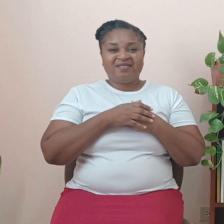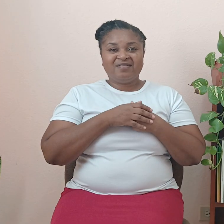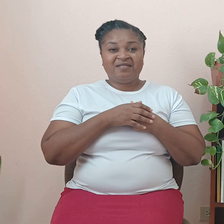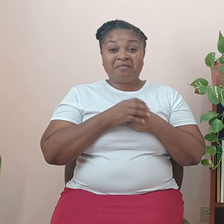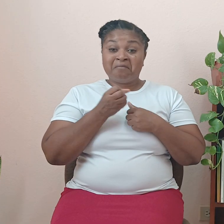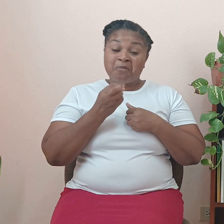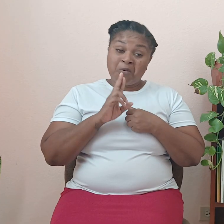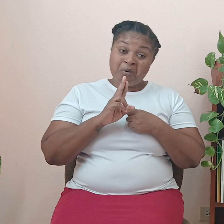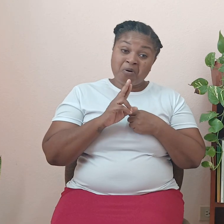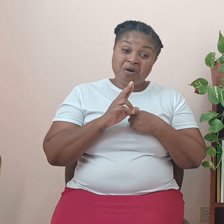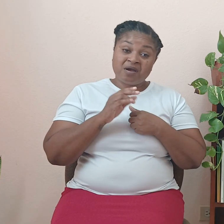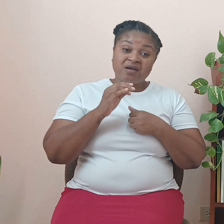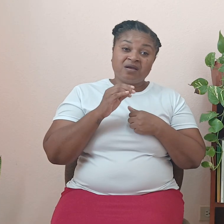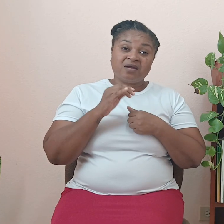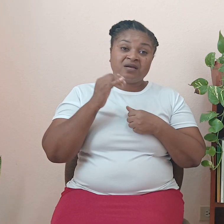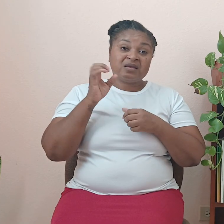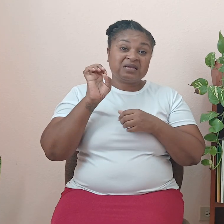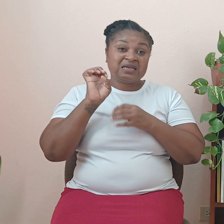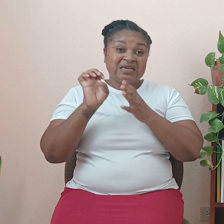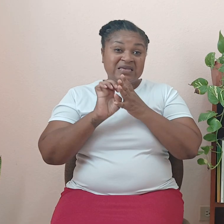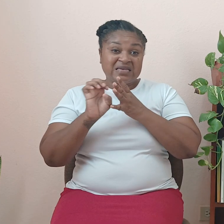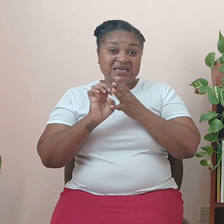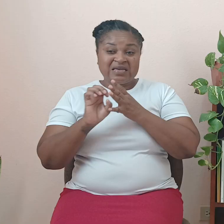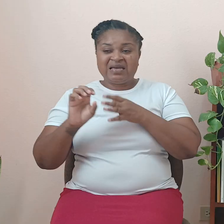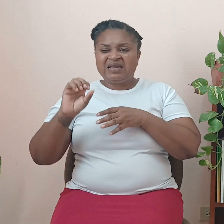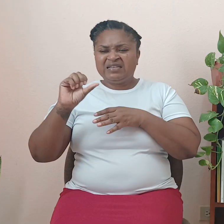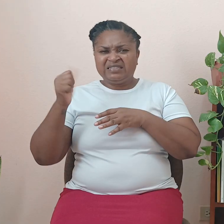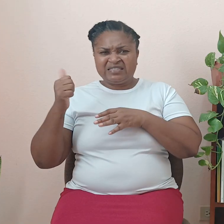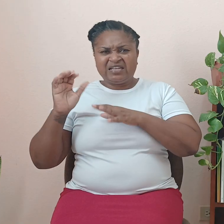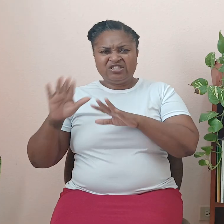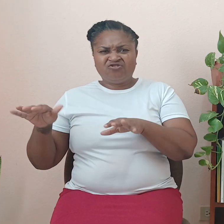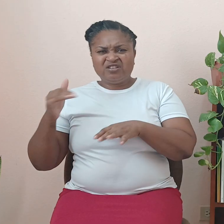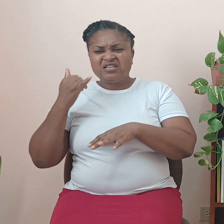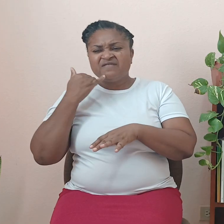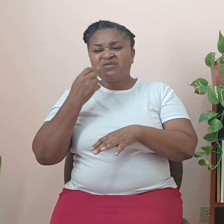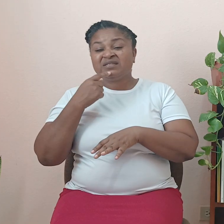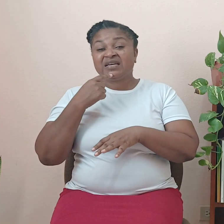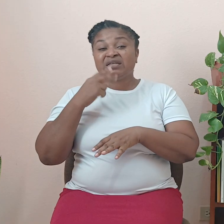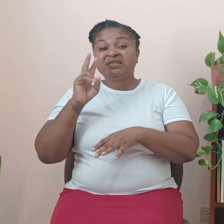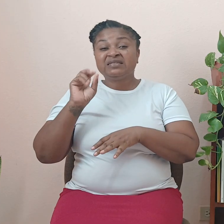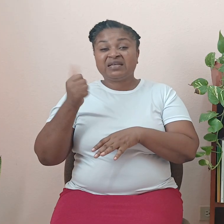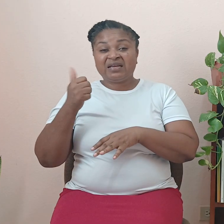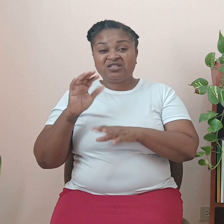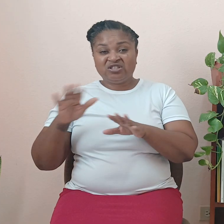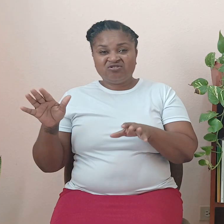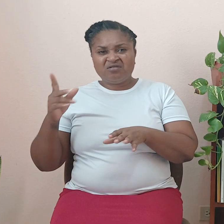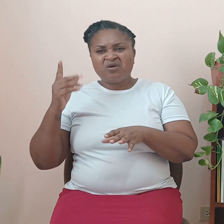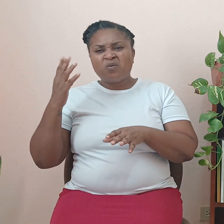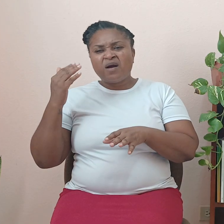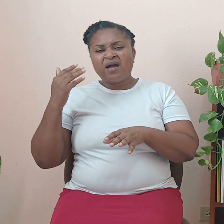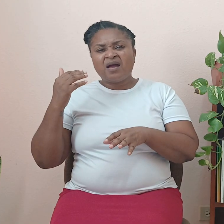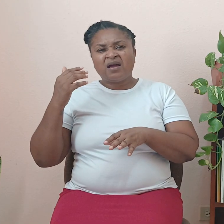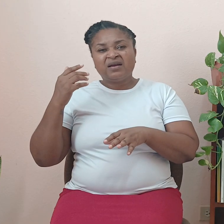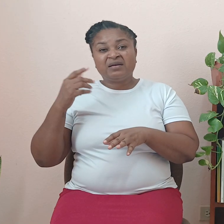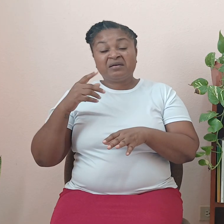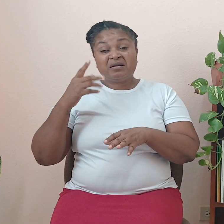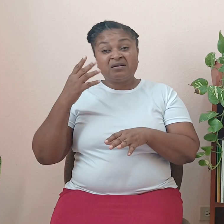Or E, 10, if you said 10 because his first set of 10